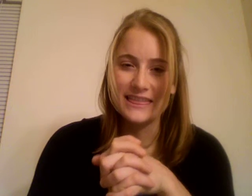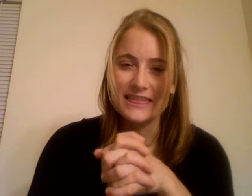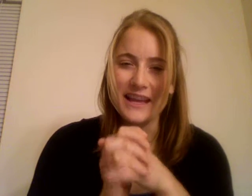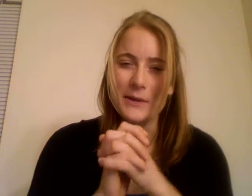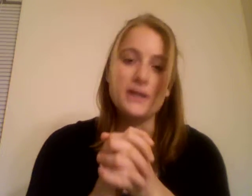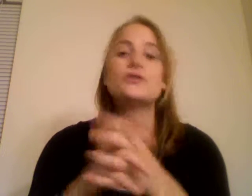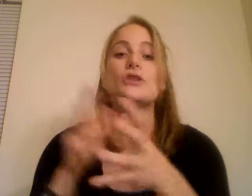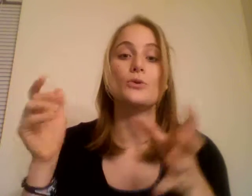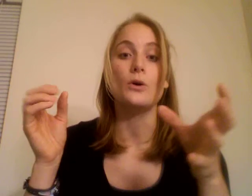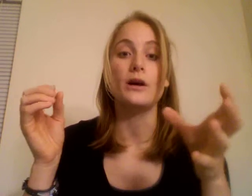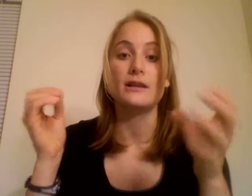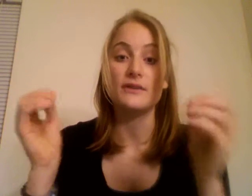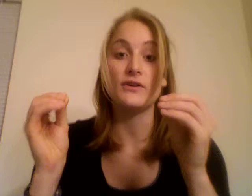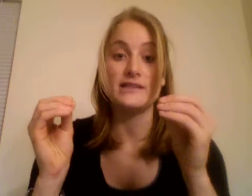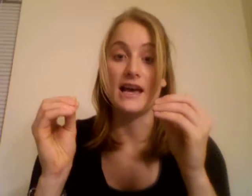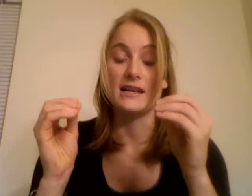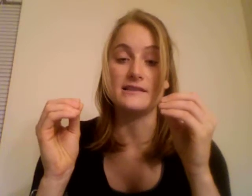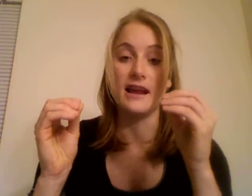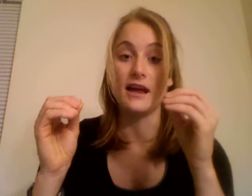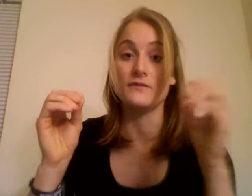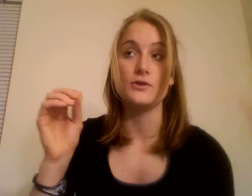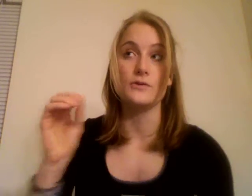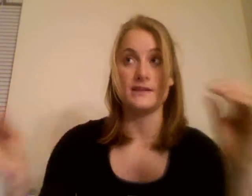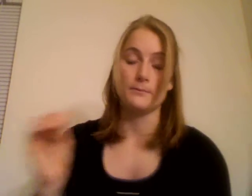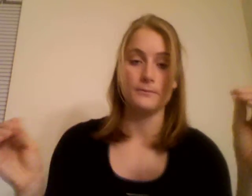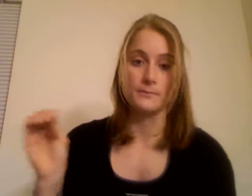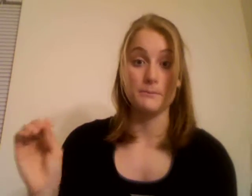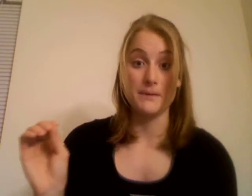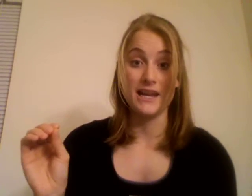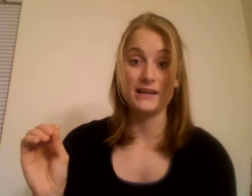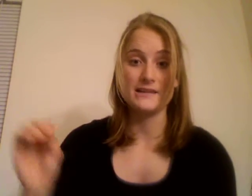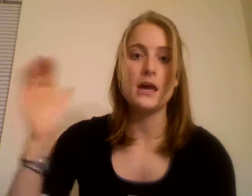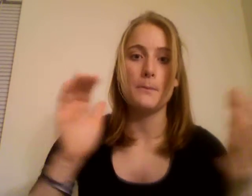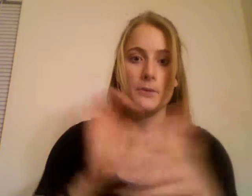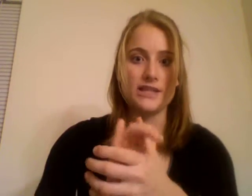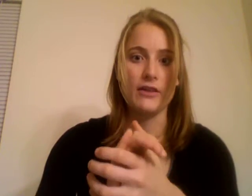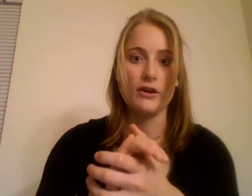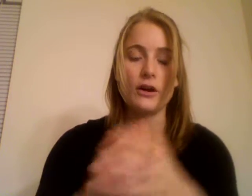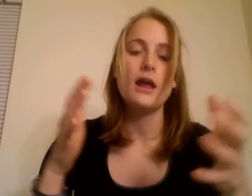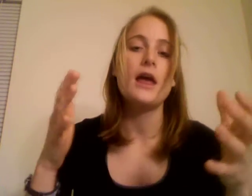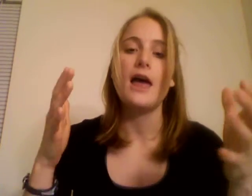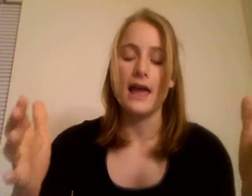they can be two different signs that have two separate meanings put together.